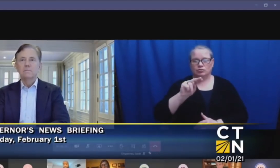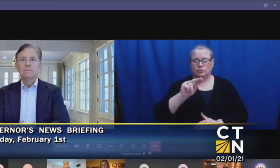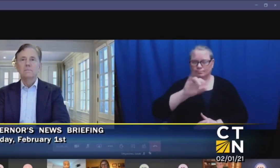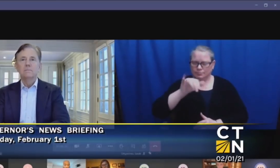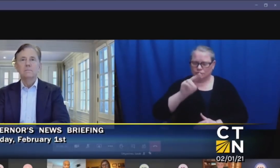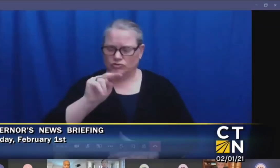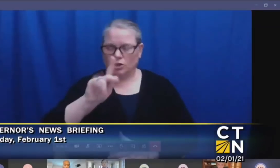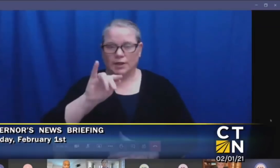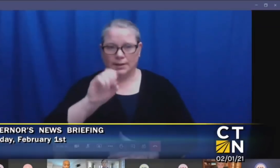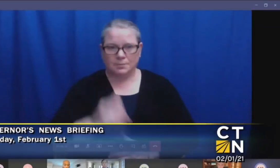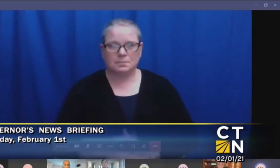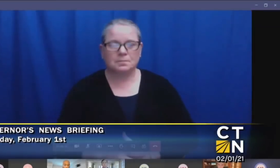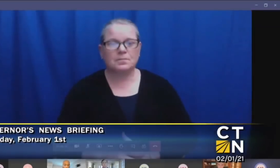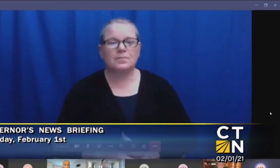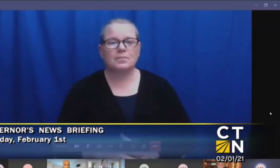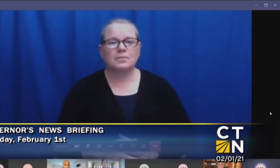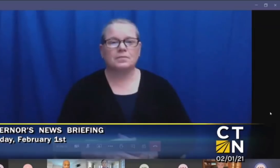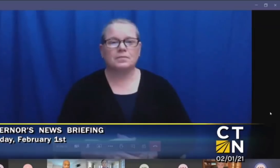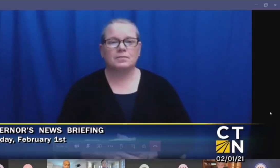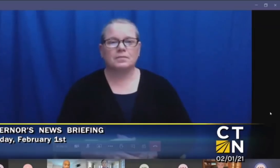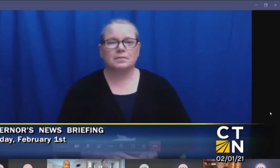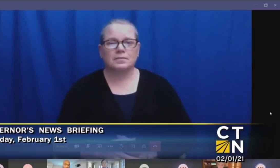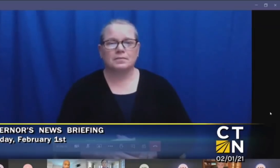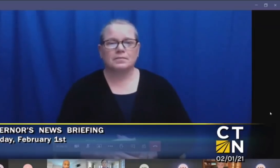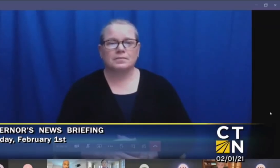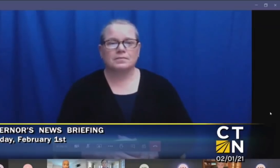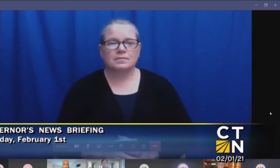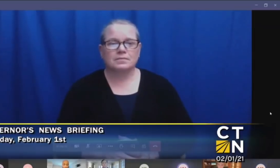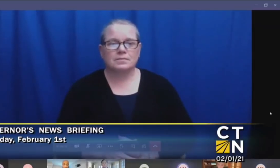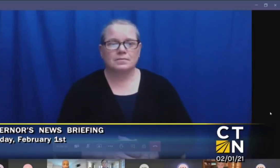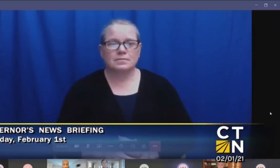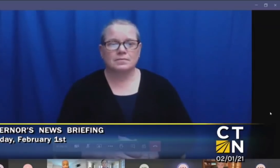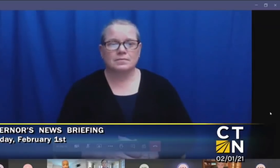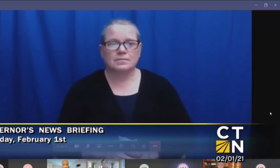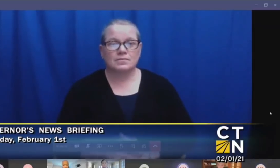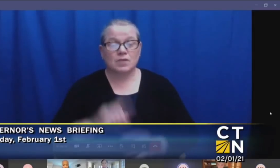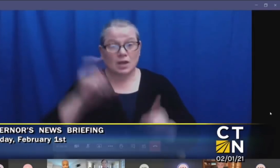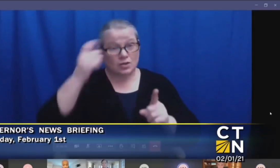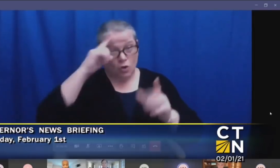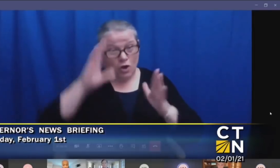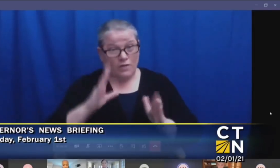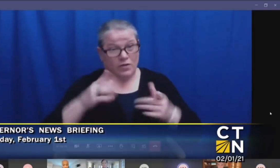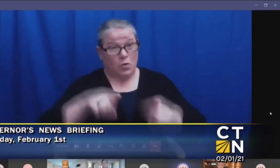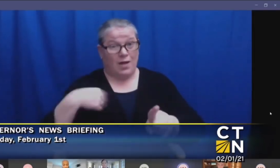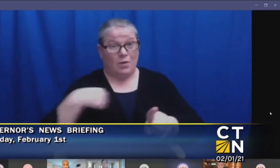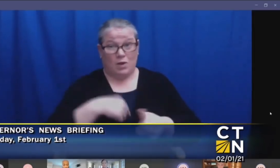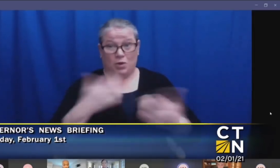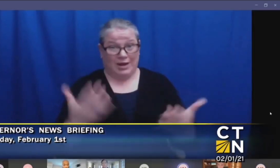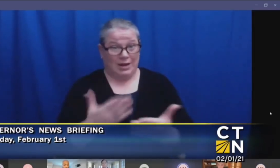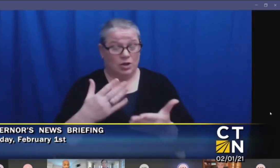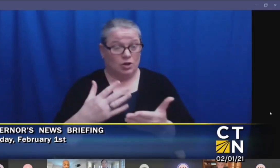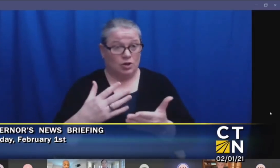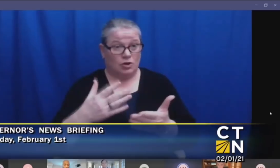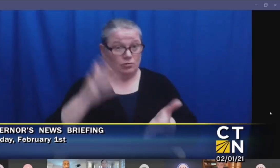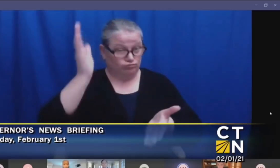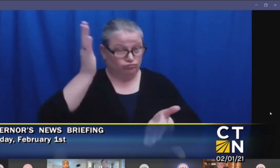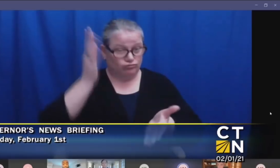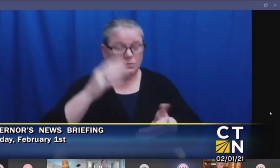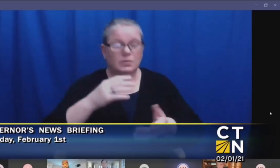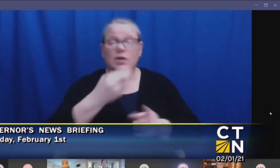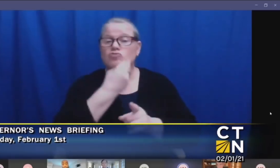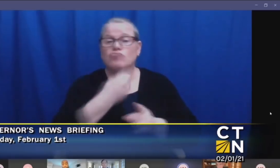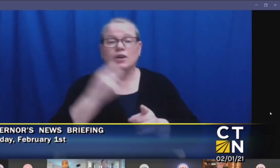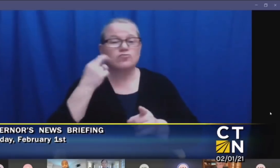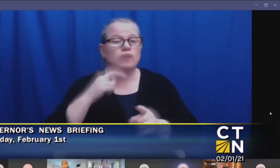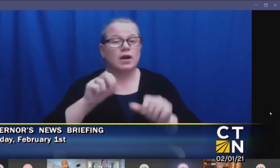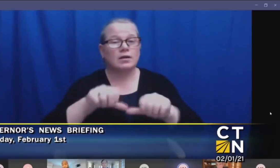Thanks, Max. Governor, while we were all here talking, the Restaurant Association released a press release saying they appreciate